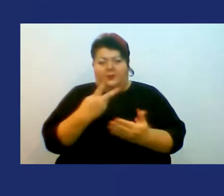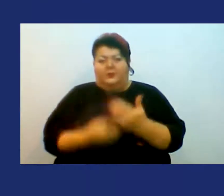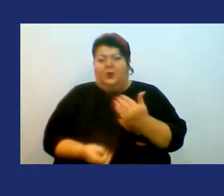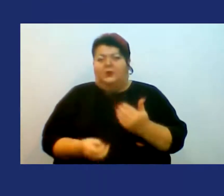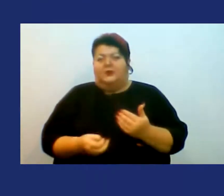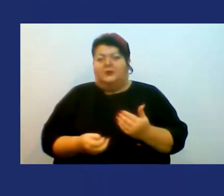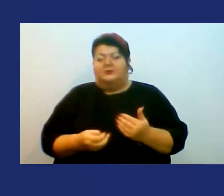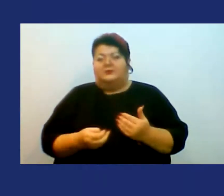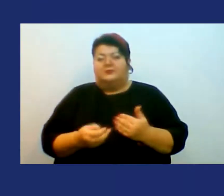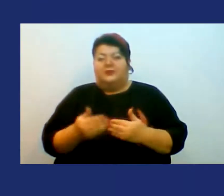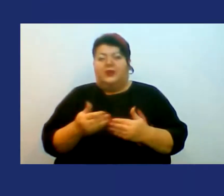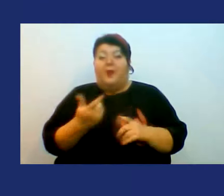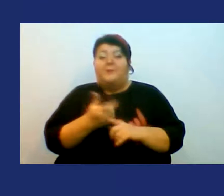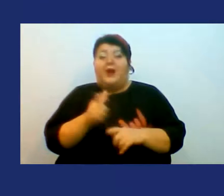uh,